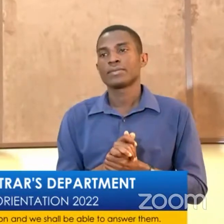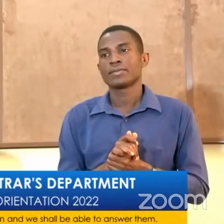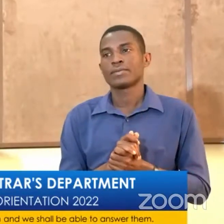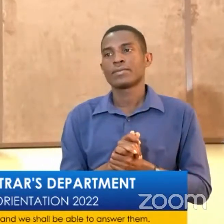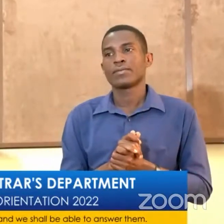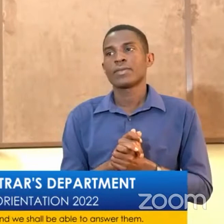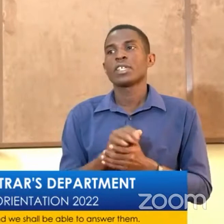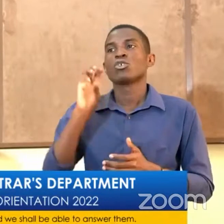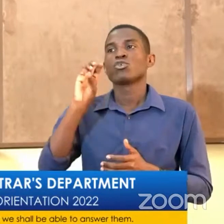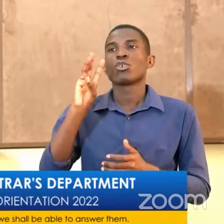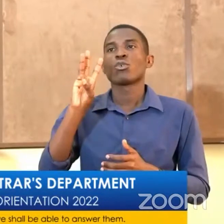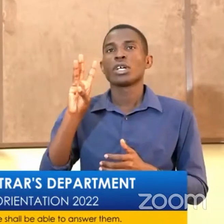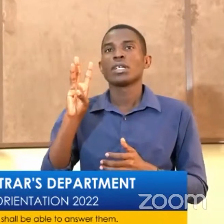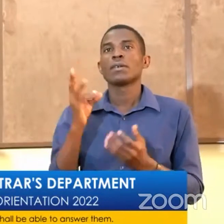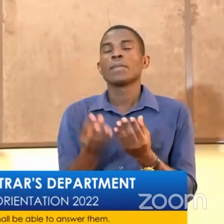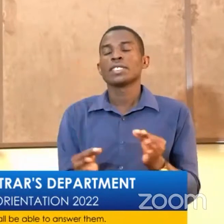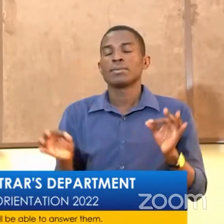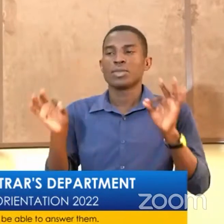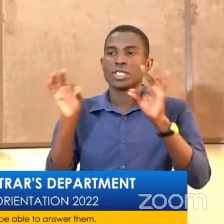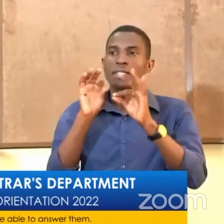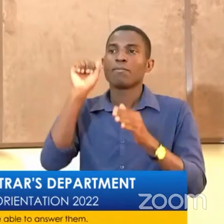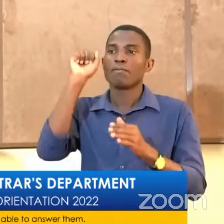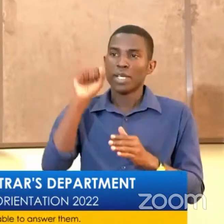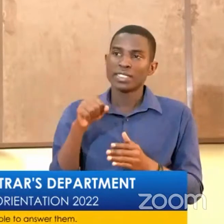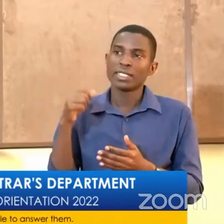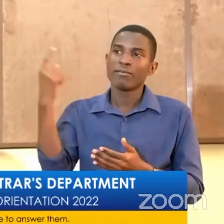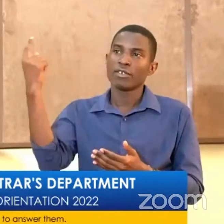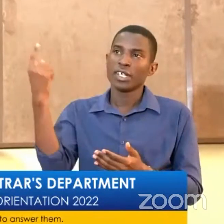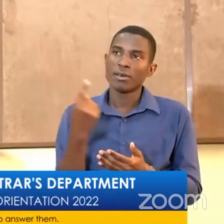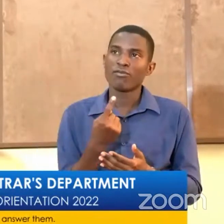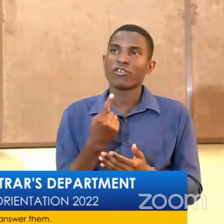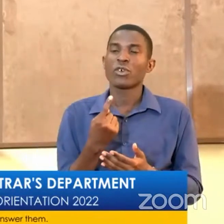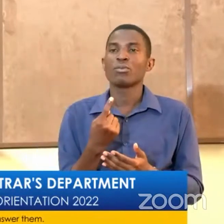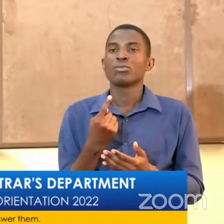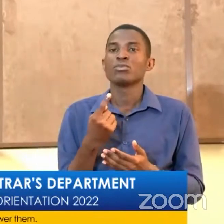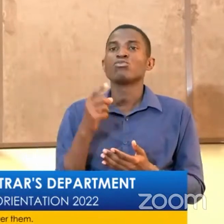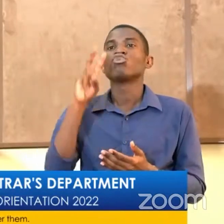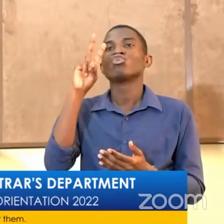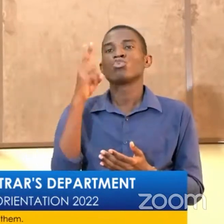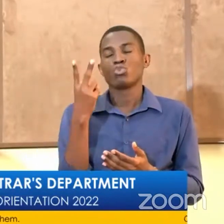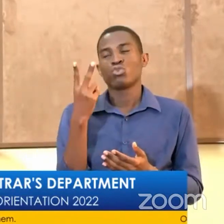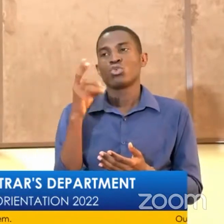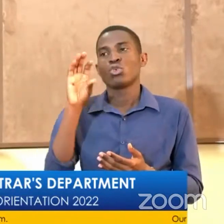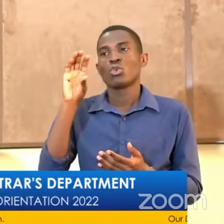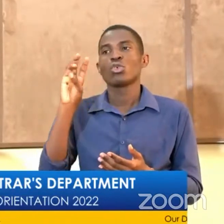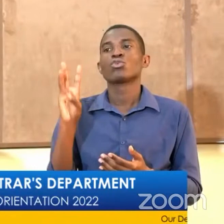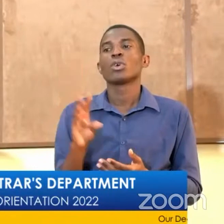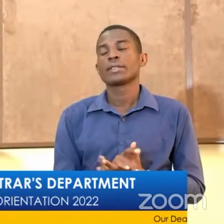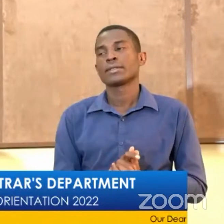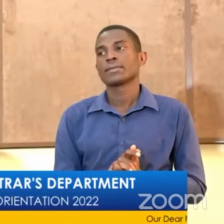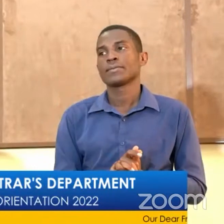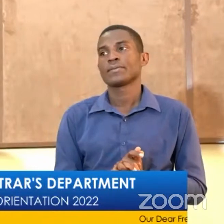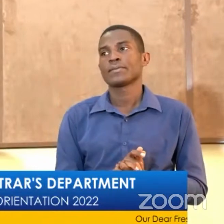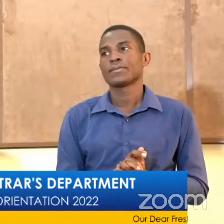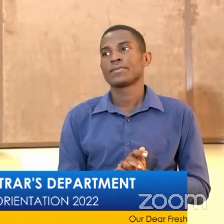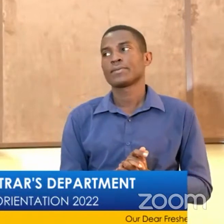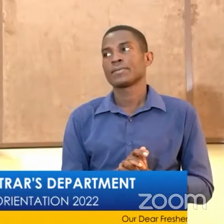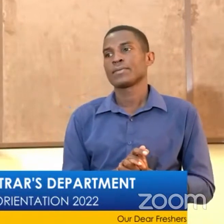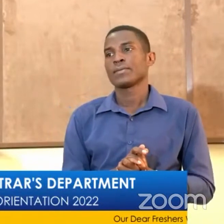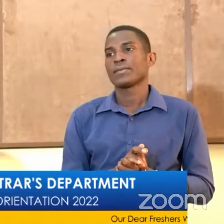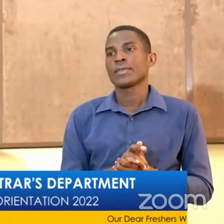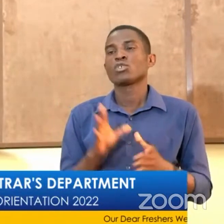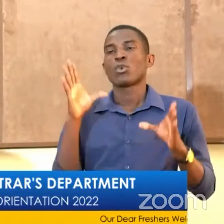So coursework marks must have come from minimum 2 courseworks. So